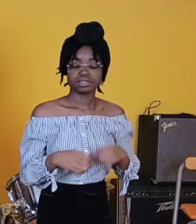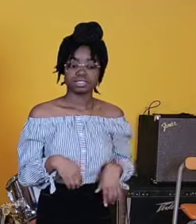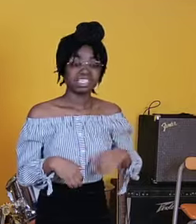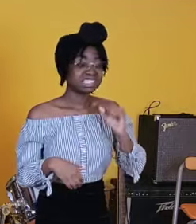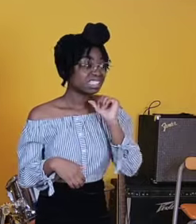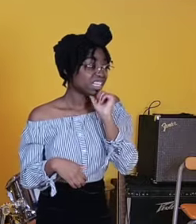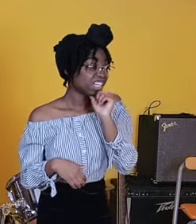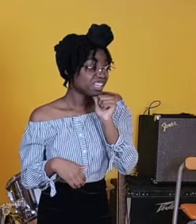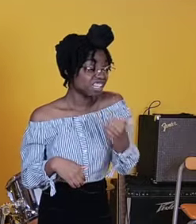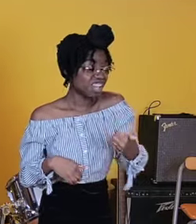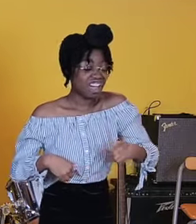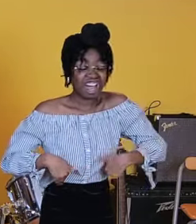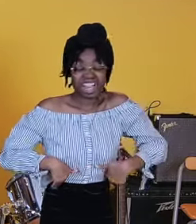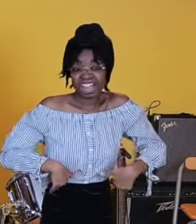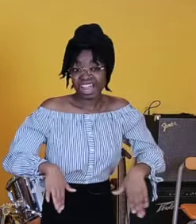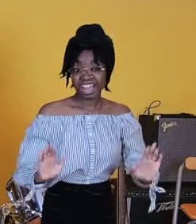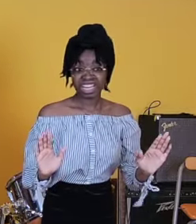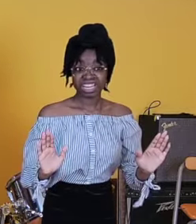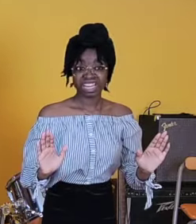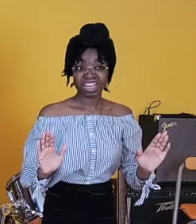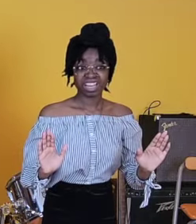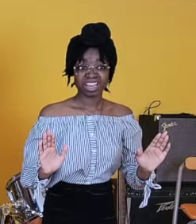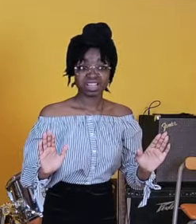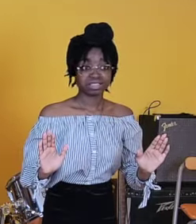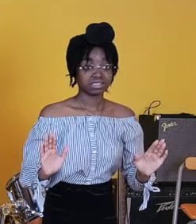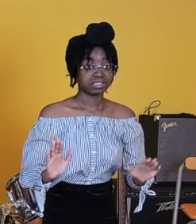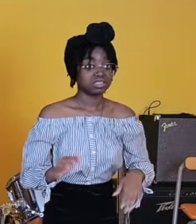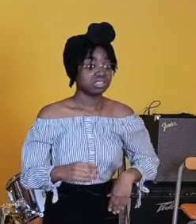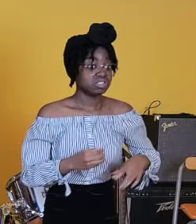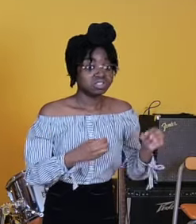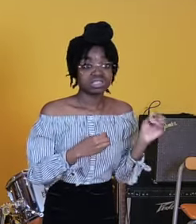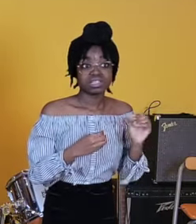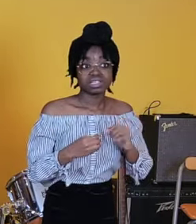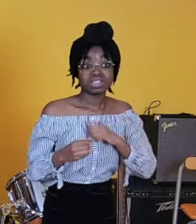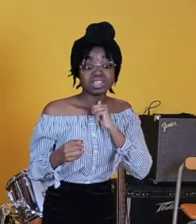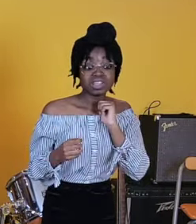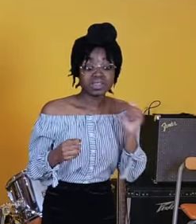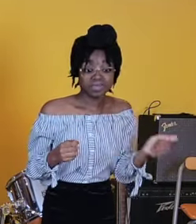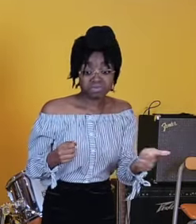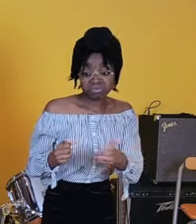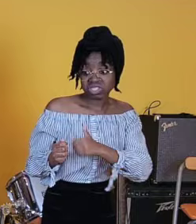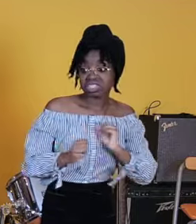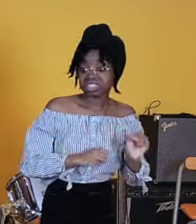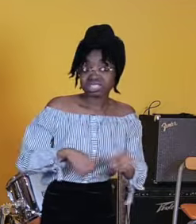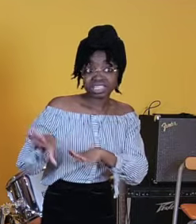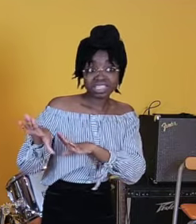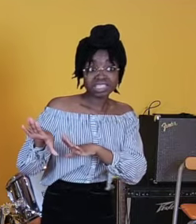they refused to allow themselves to be taken away. They refused to allow themselves to be fooled.